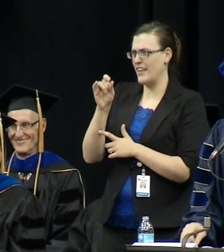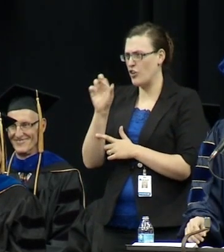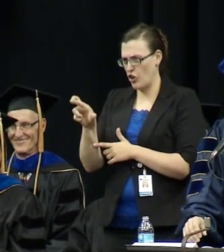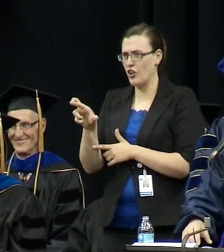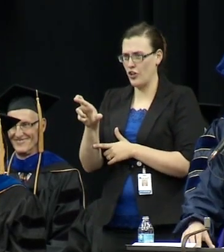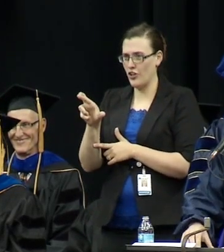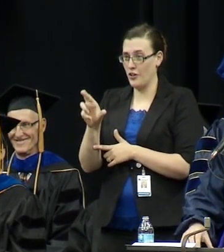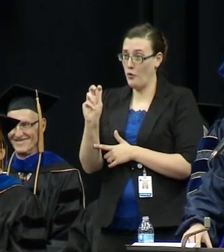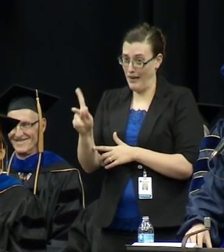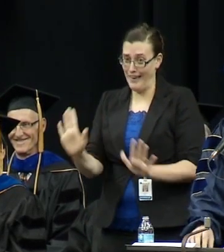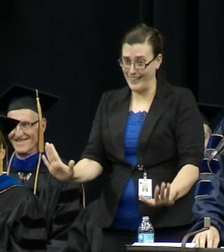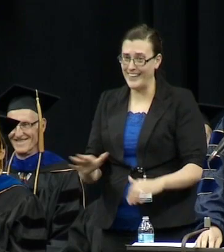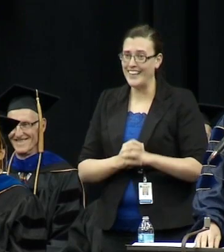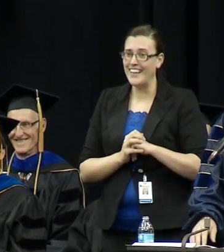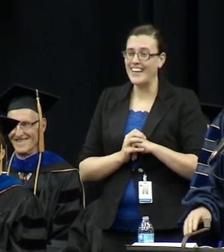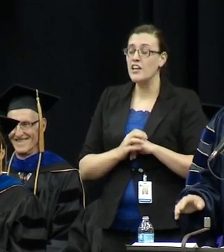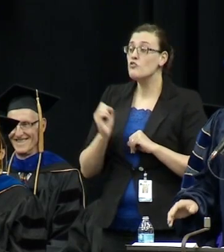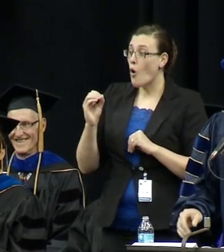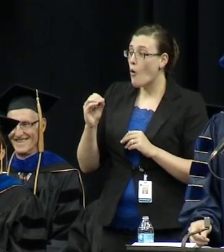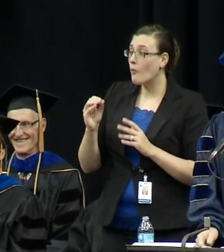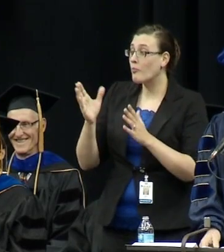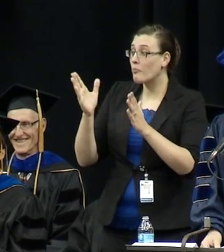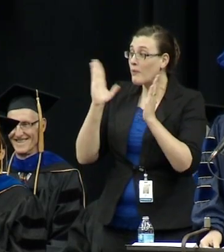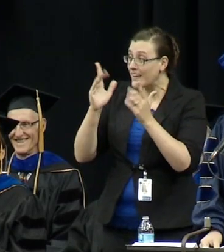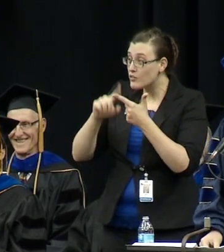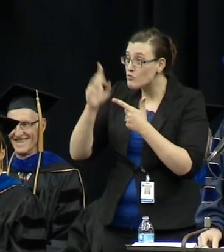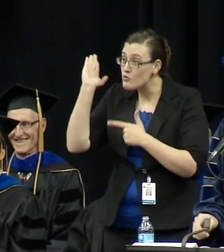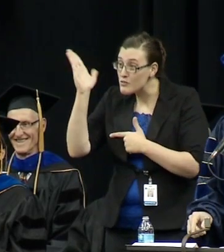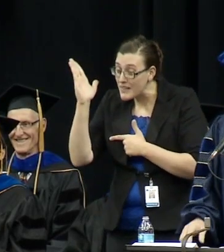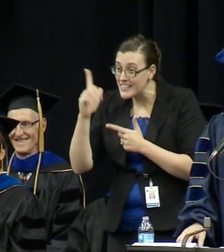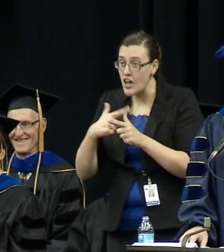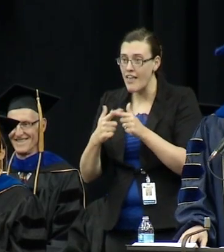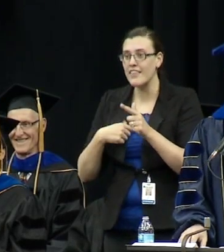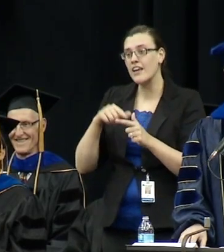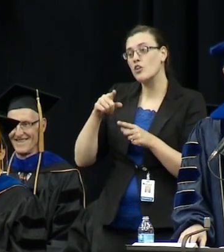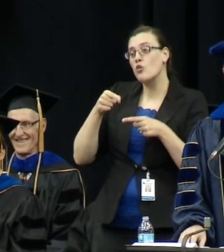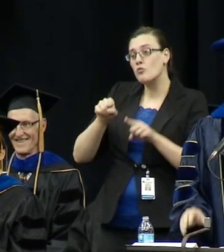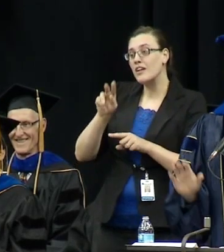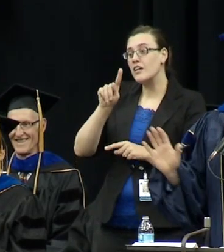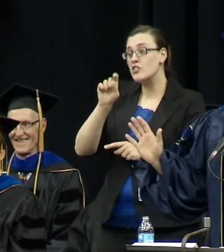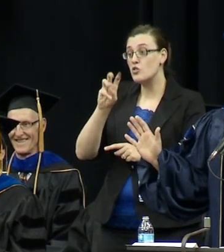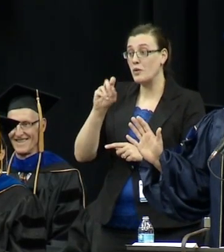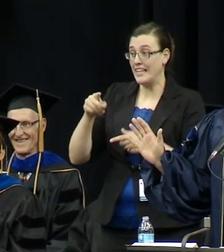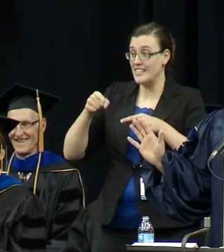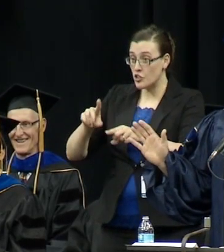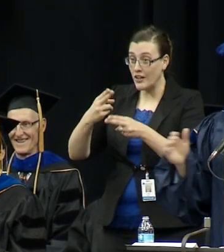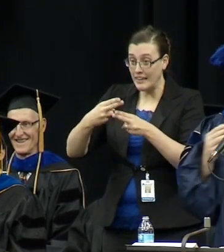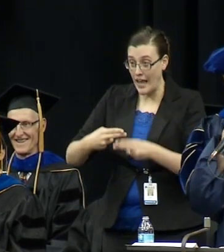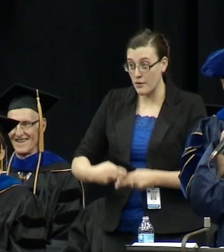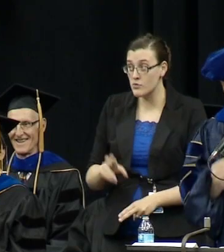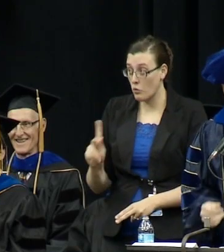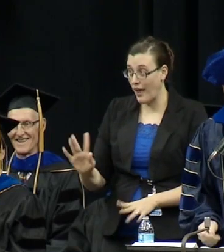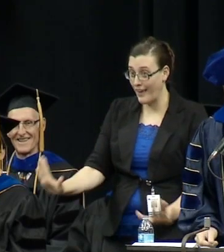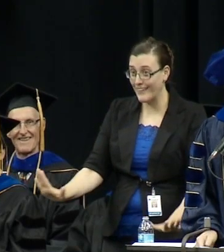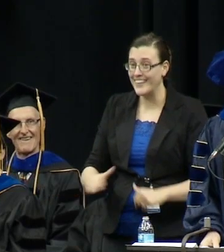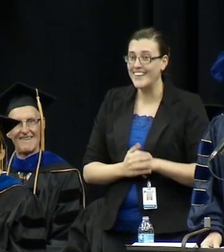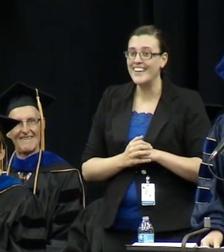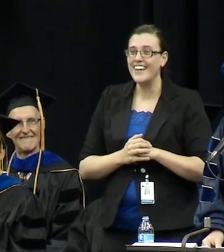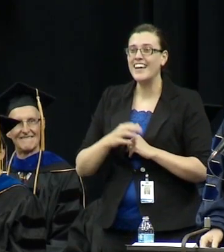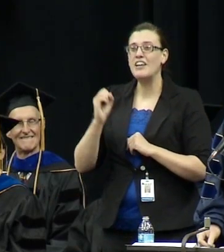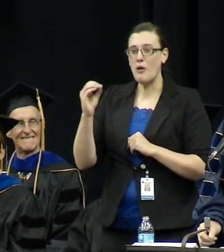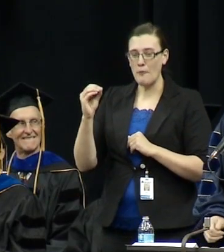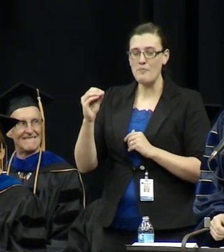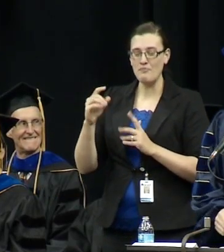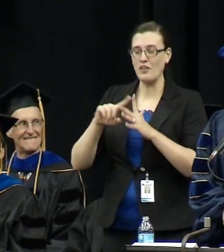X-K-V-8-R, Excavator. So listen to the speeches and then retweet during the reading of the names. Got it? All